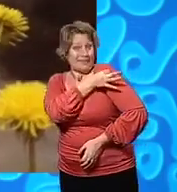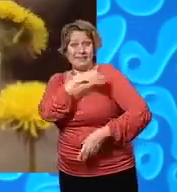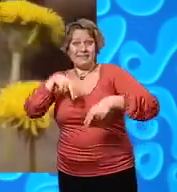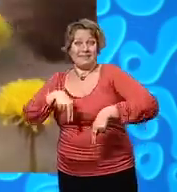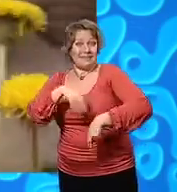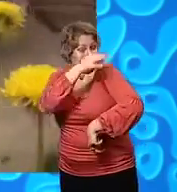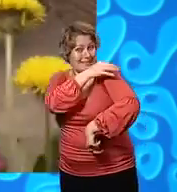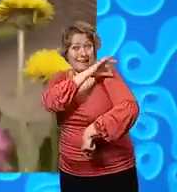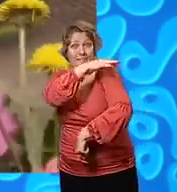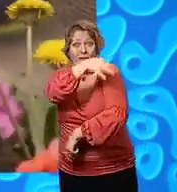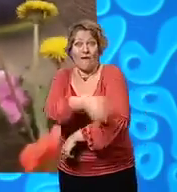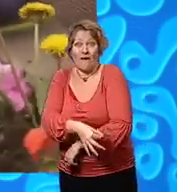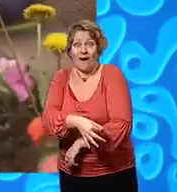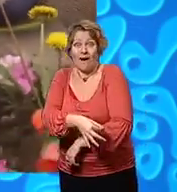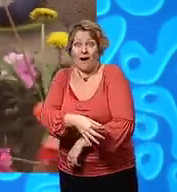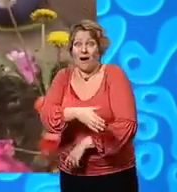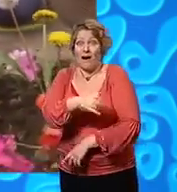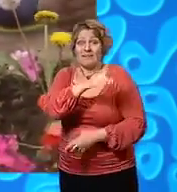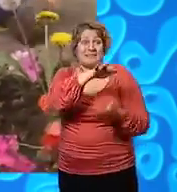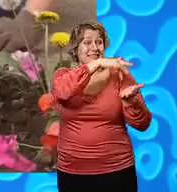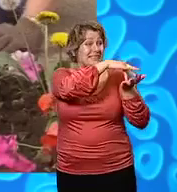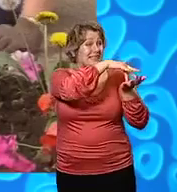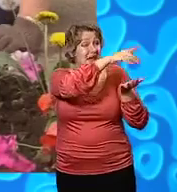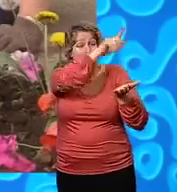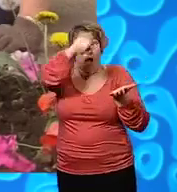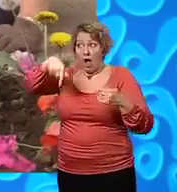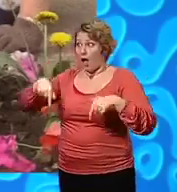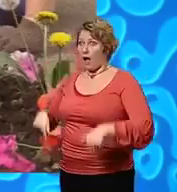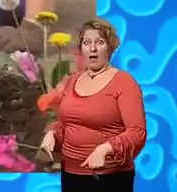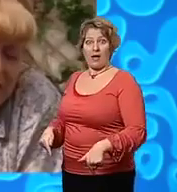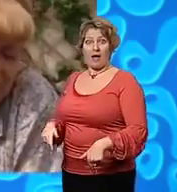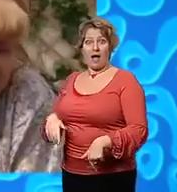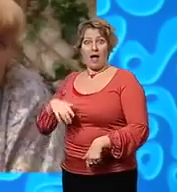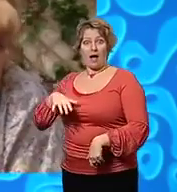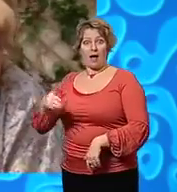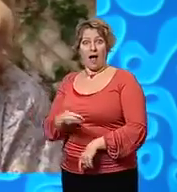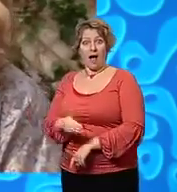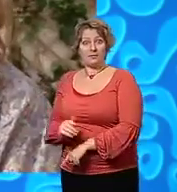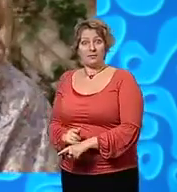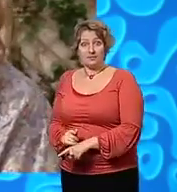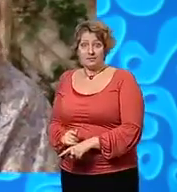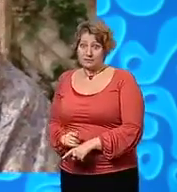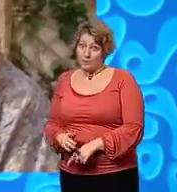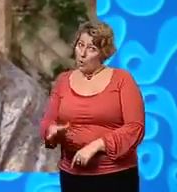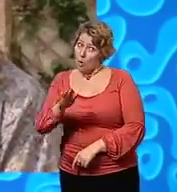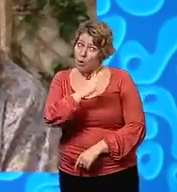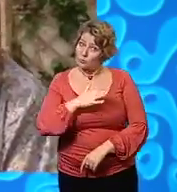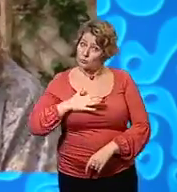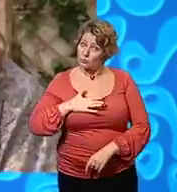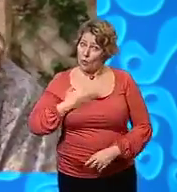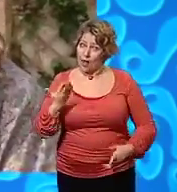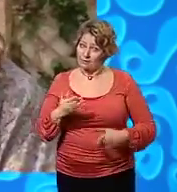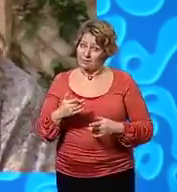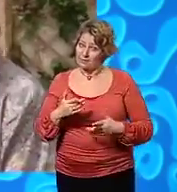and travelled all the way from the city to my garden. Not everyone wants dandelions growing in their